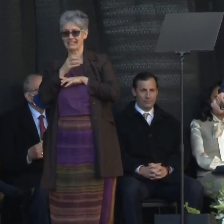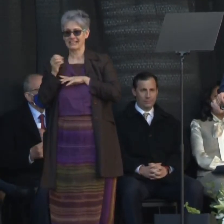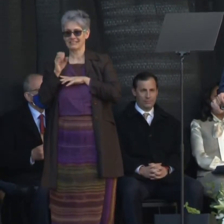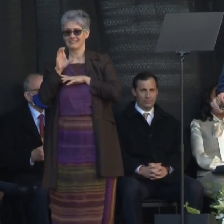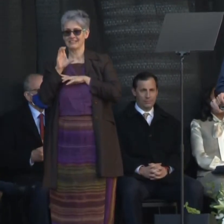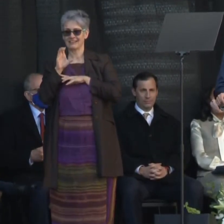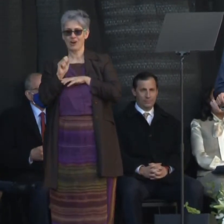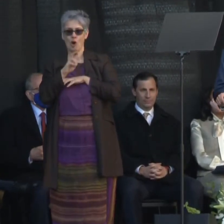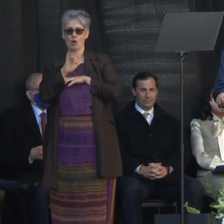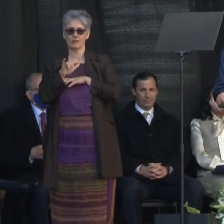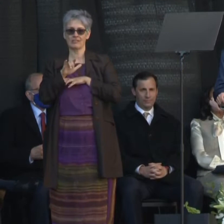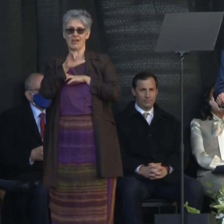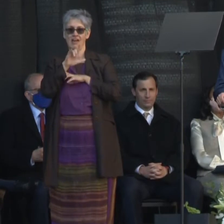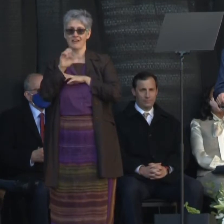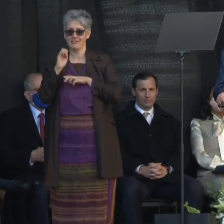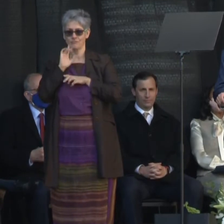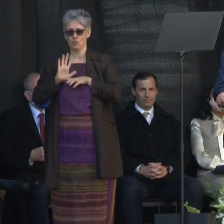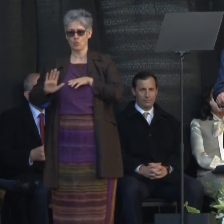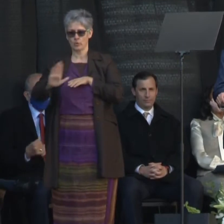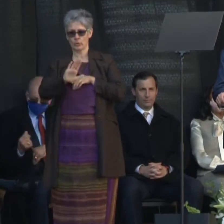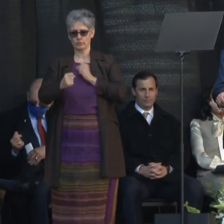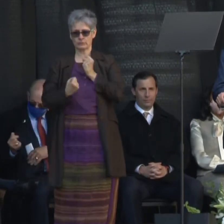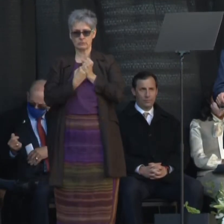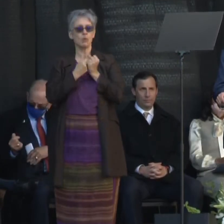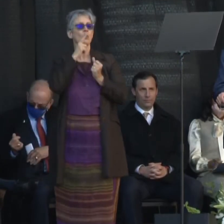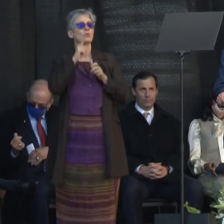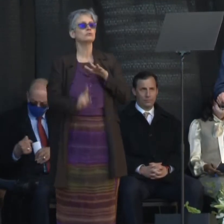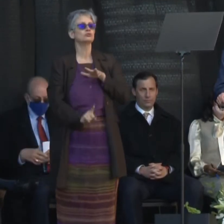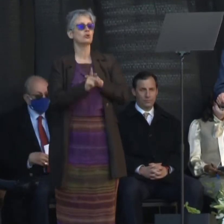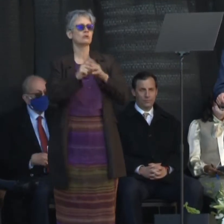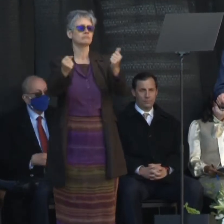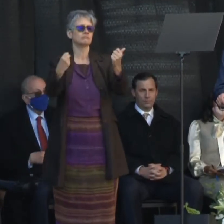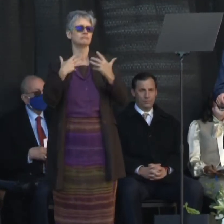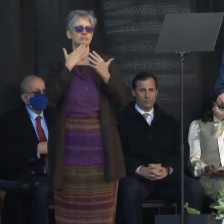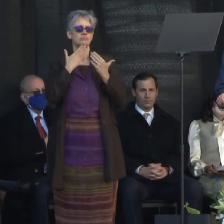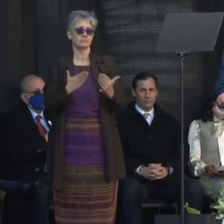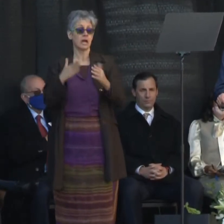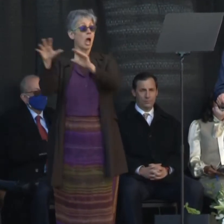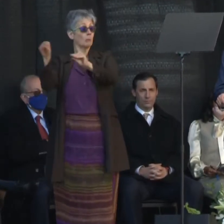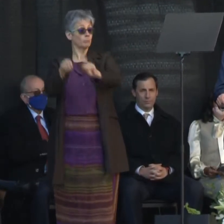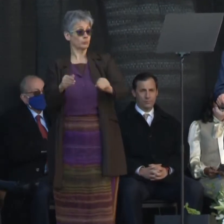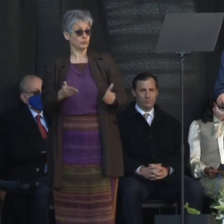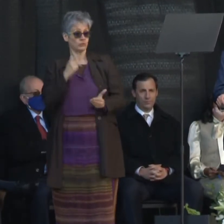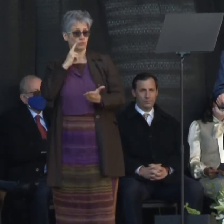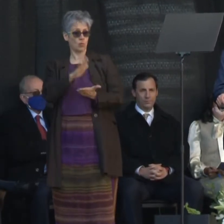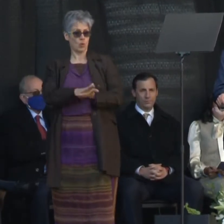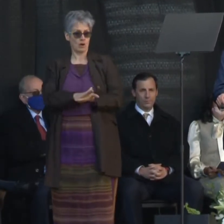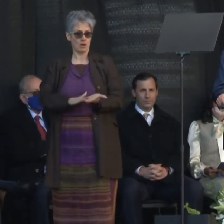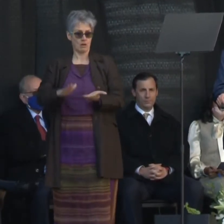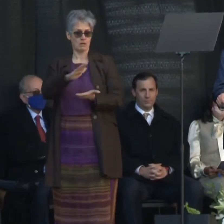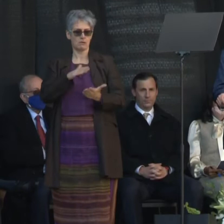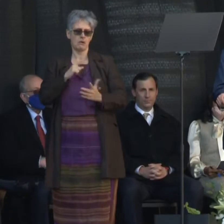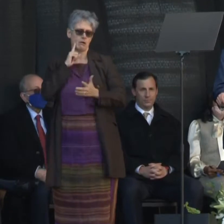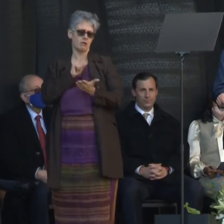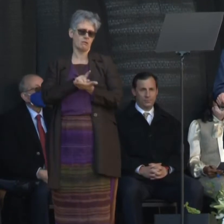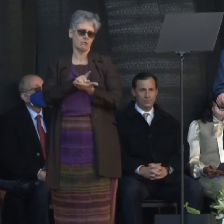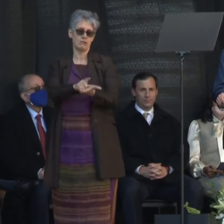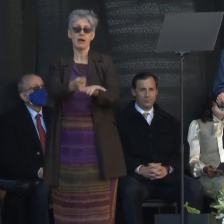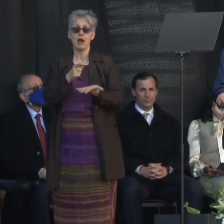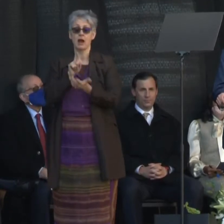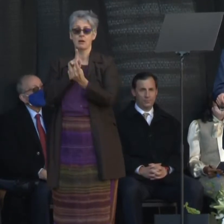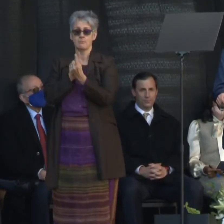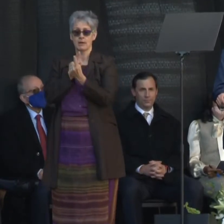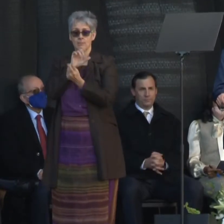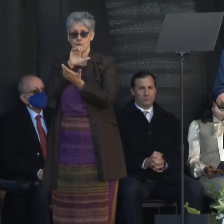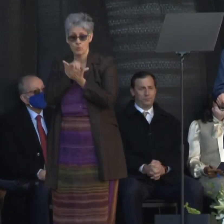have shown up today. You know, when I first moved here, I fell in love with this city. I went to school here. I met my wife here.